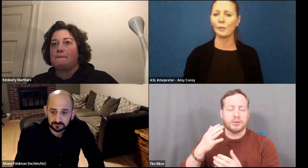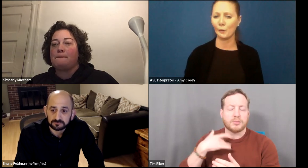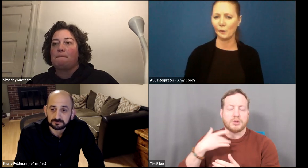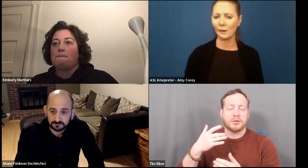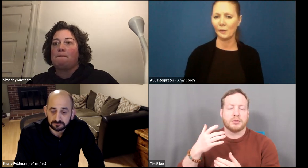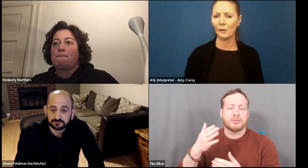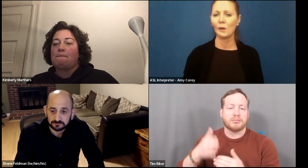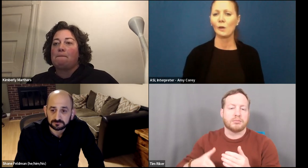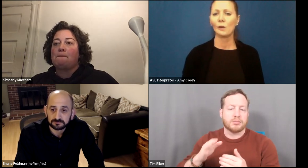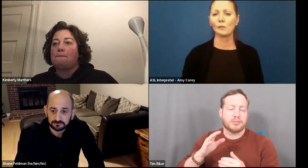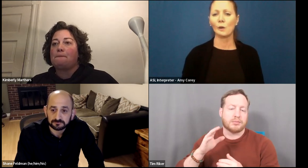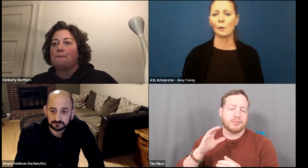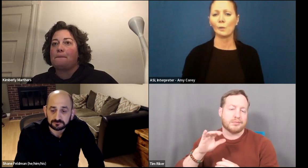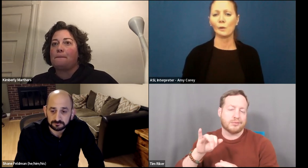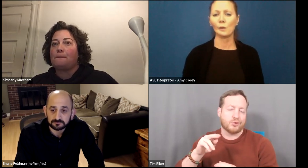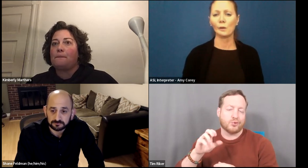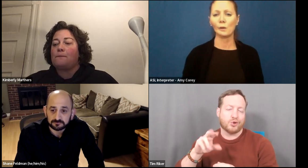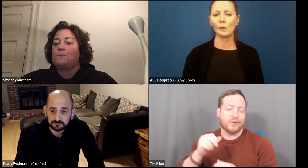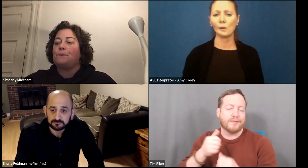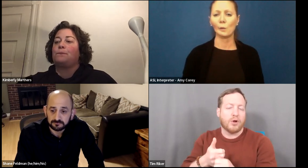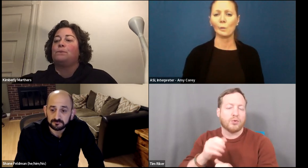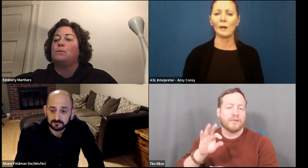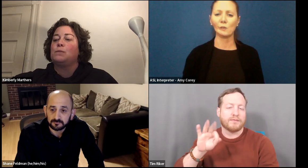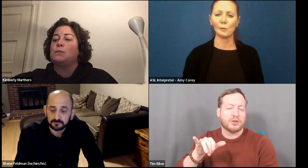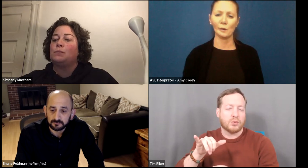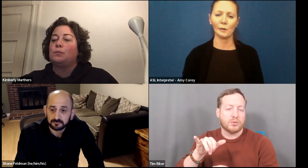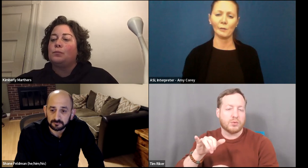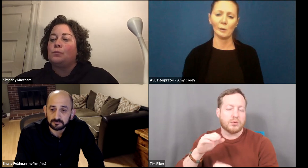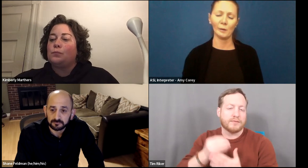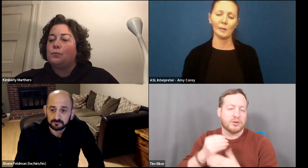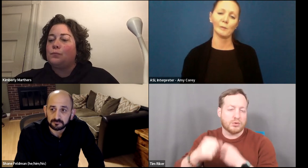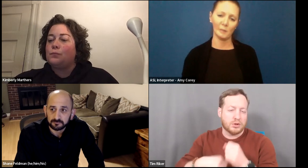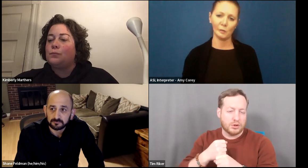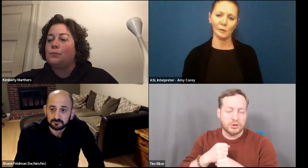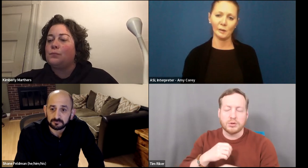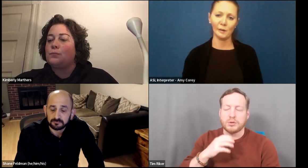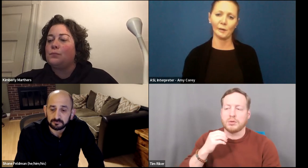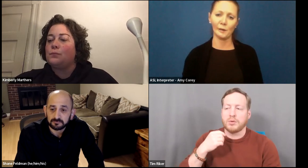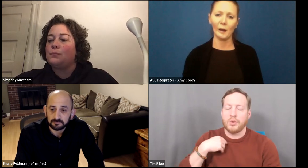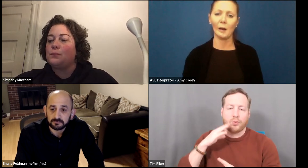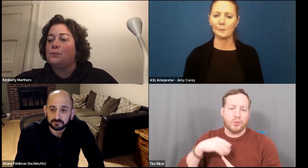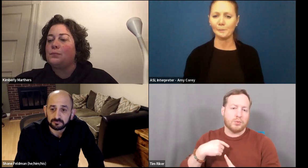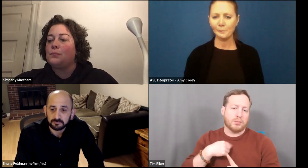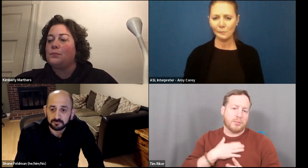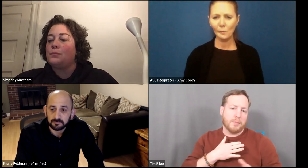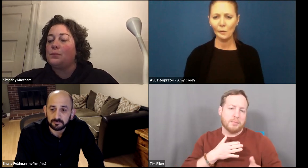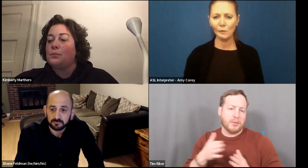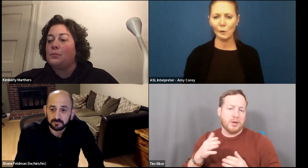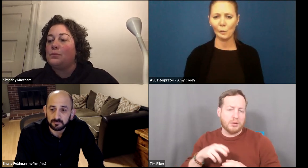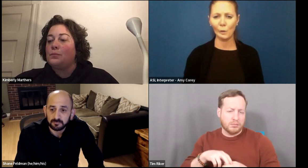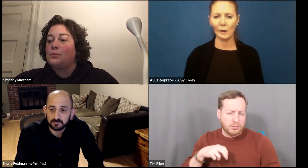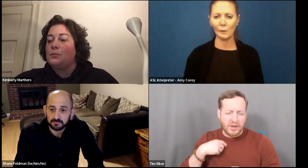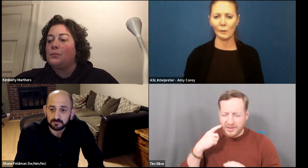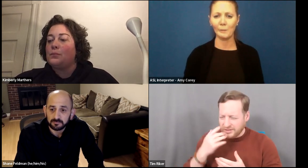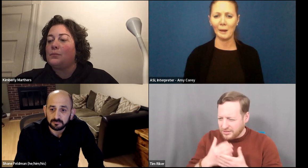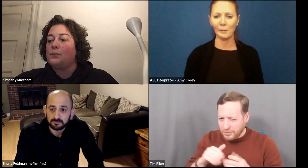June 30th. So, on June 30th, following that fiscal year.